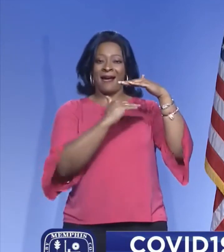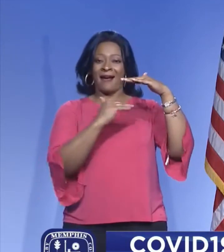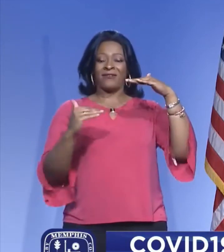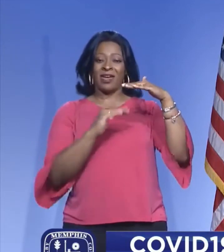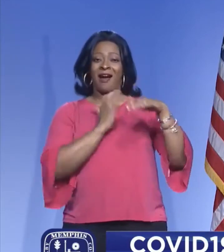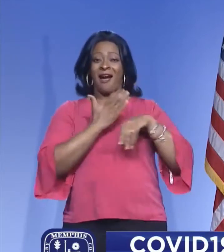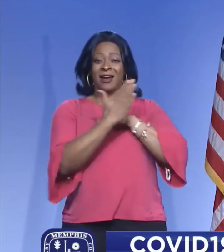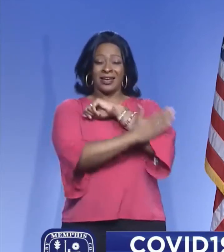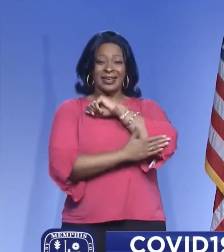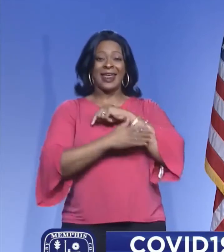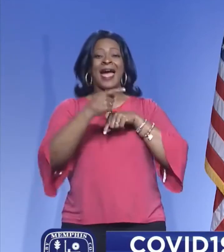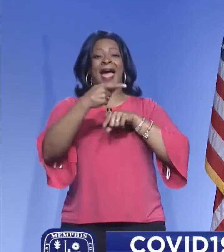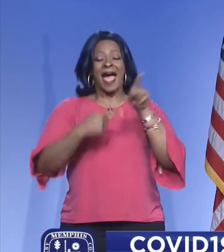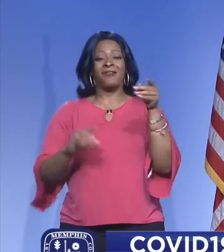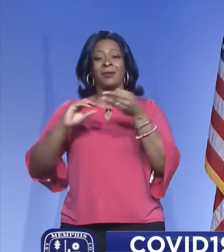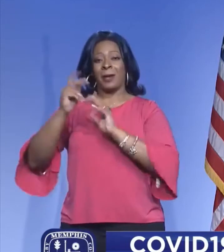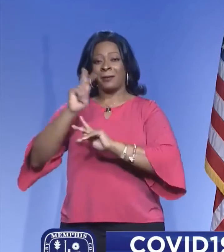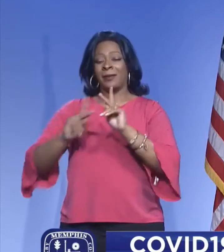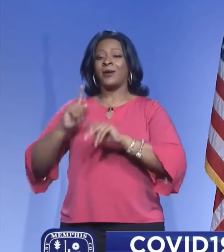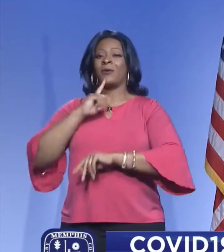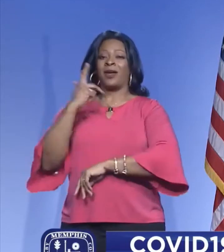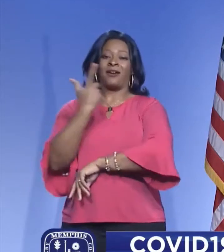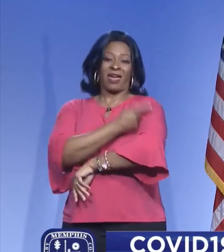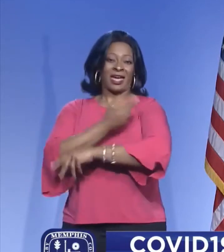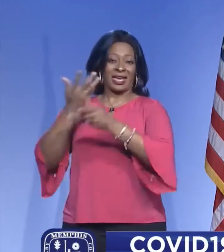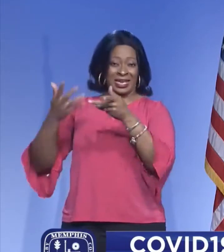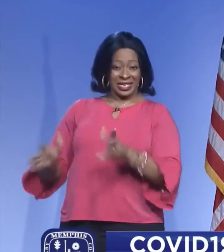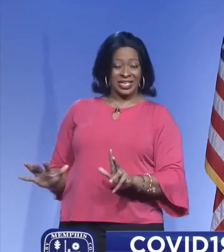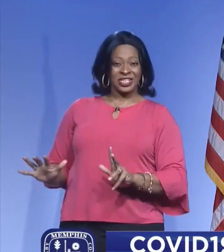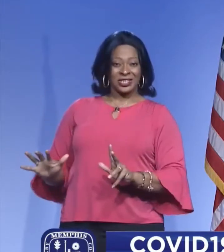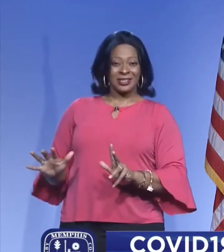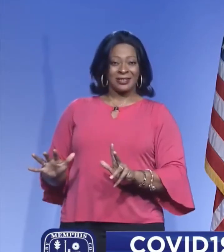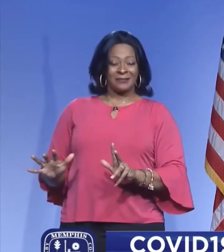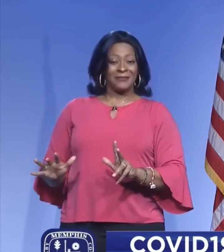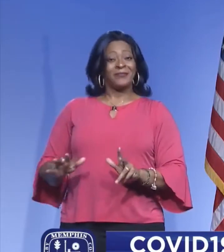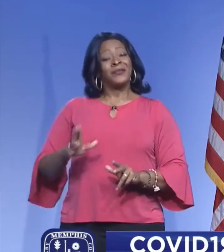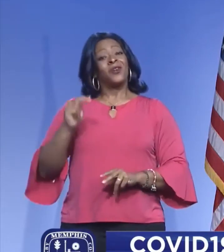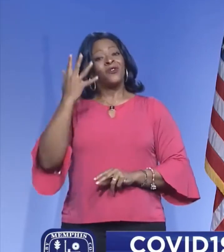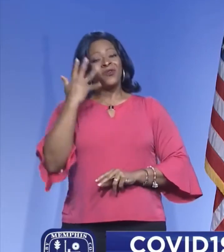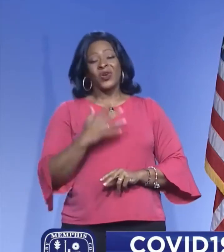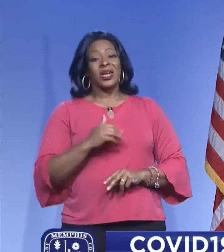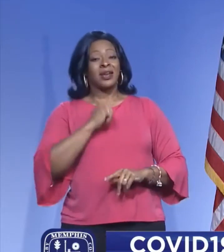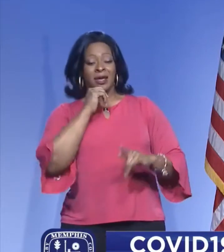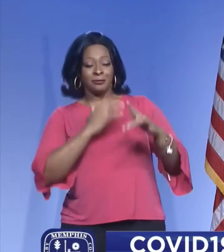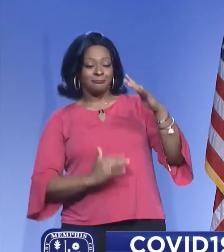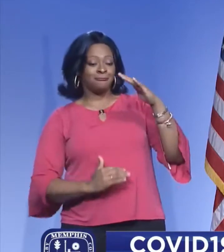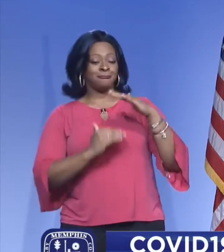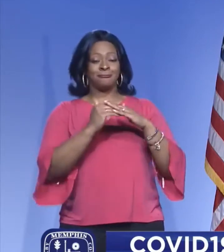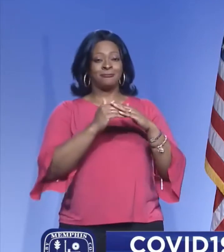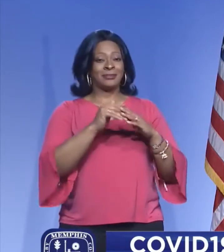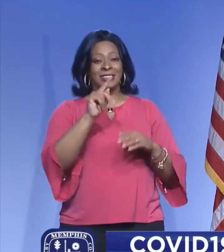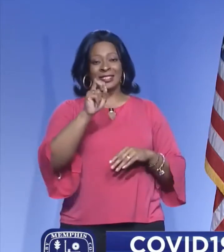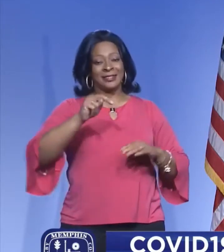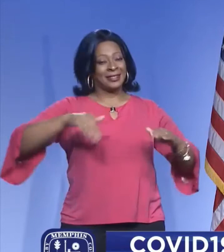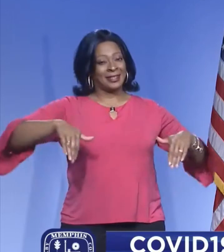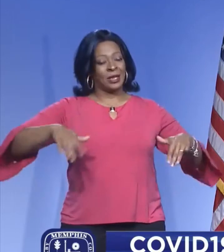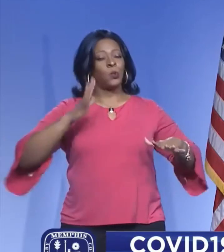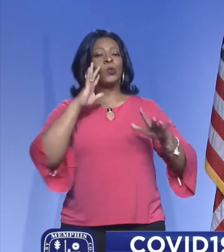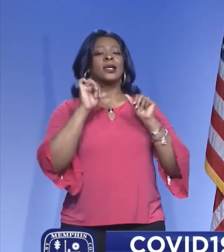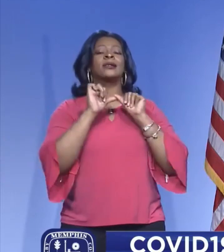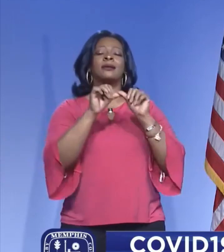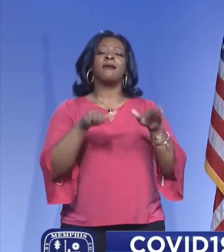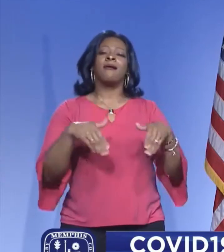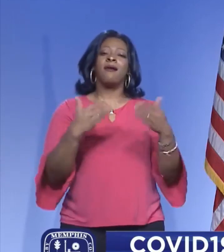country, half the population is vaccinated. And unfortunately, we're not at that point in Tennessee. But we're going to continue to offer